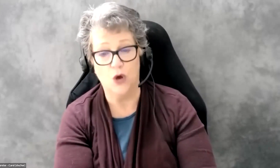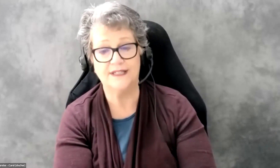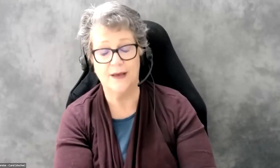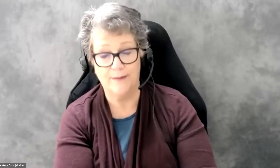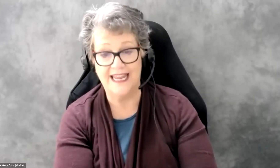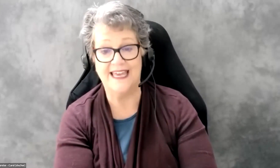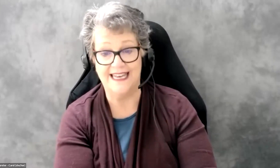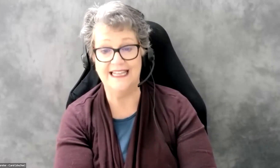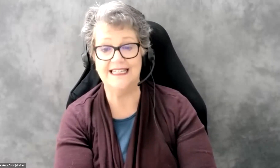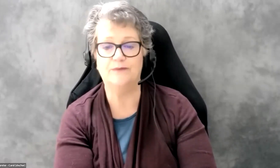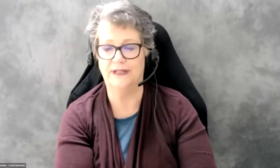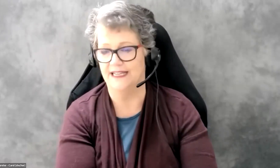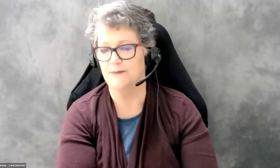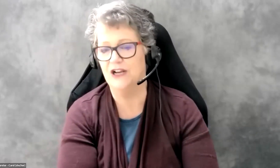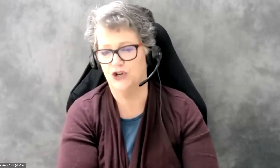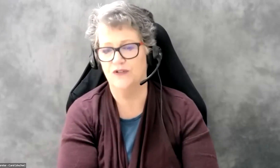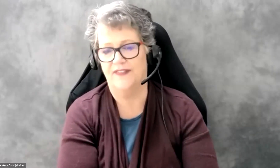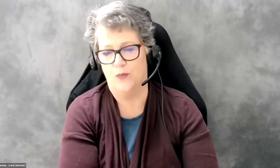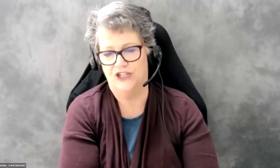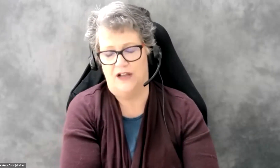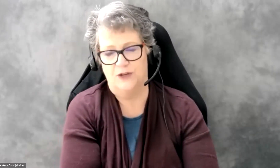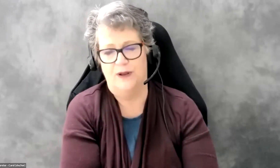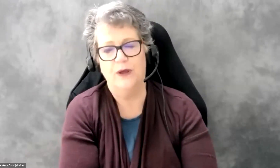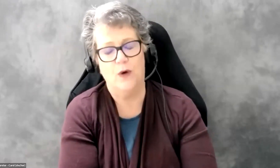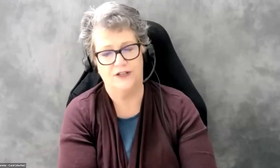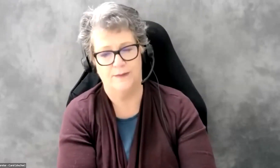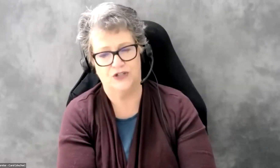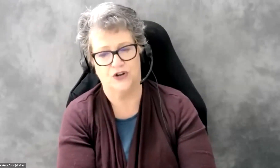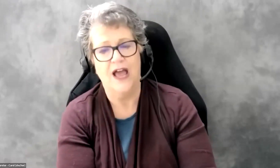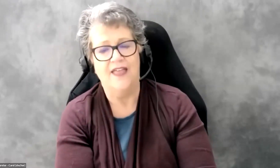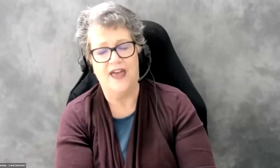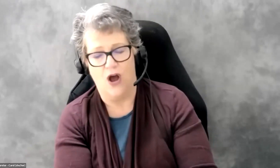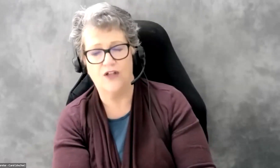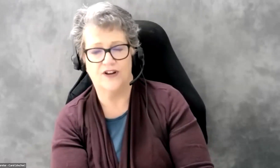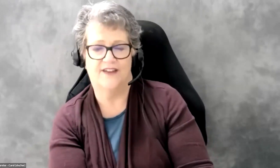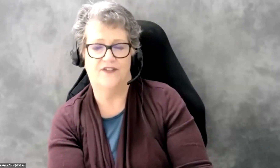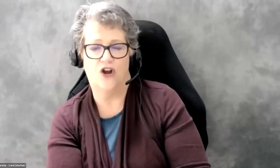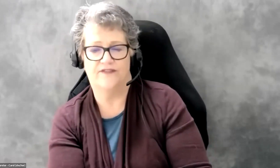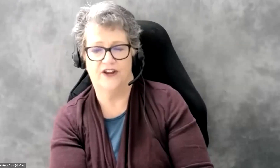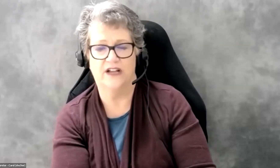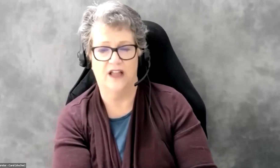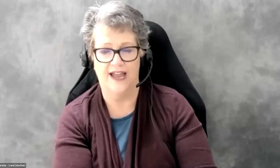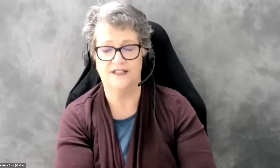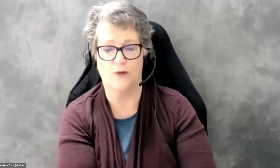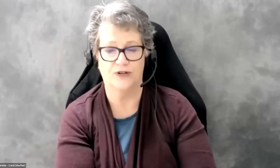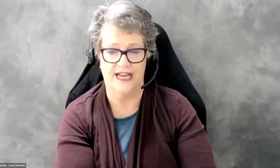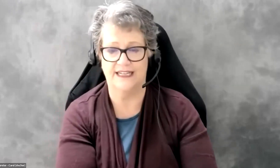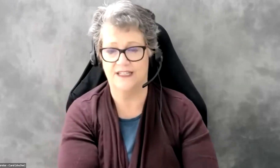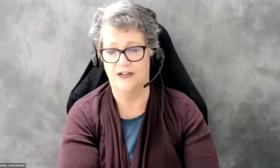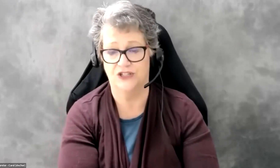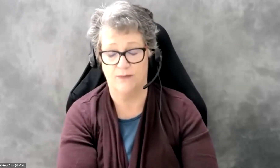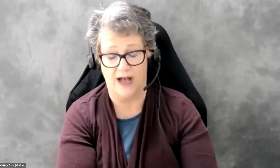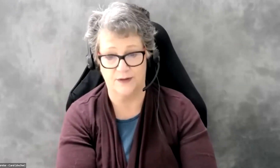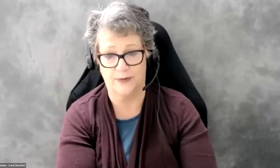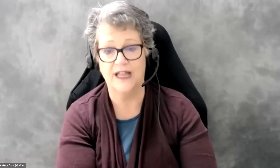if you know somebody that needs it, please make sure that they reach out to me. And we want to make sure that all of our deaf and hard of hearing clients are protected